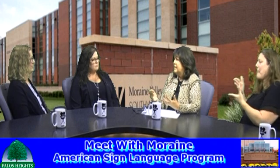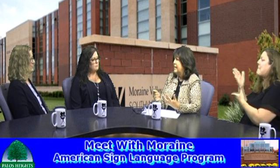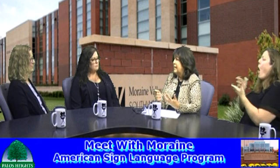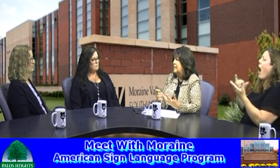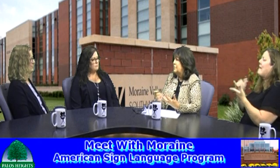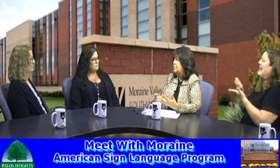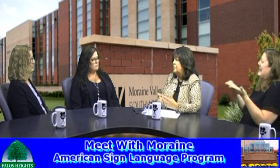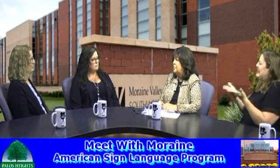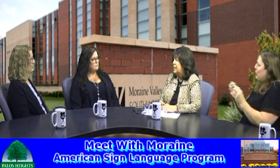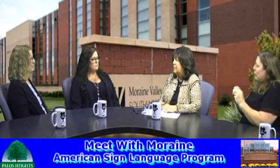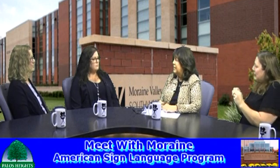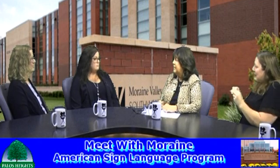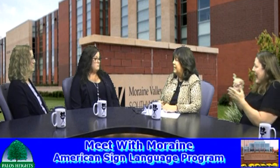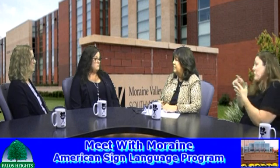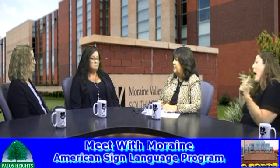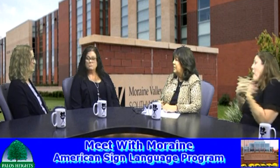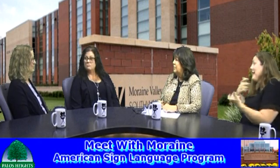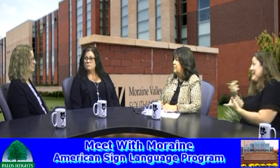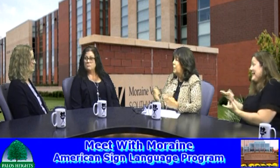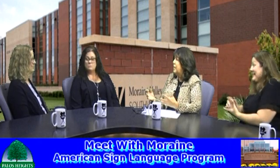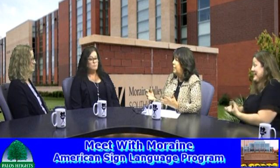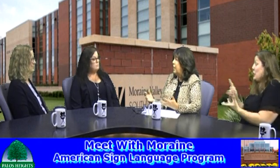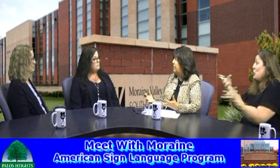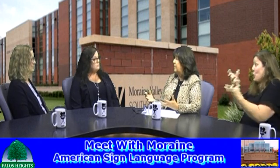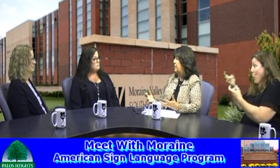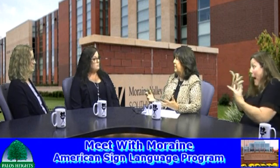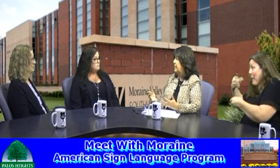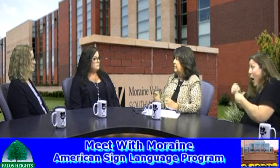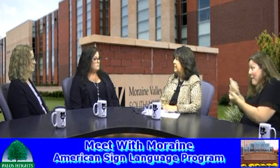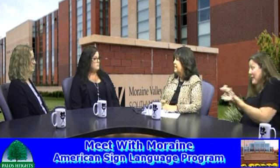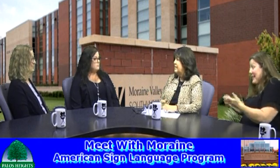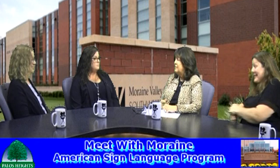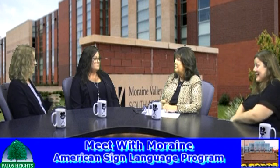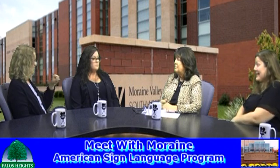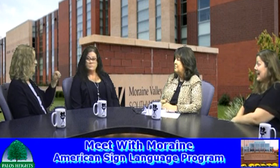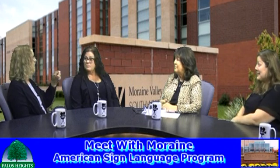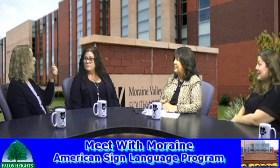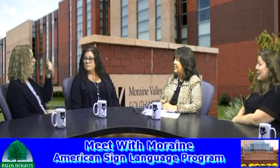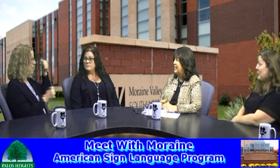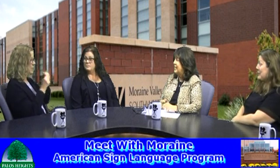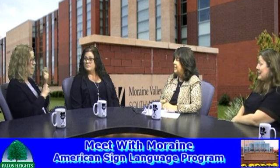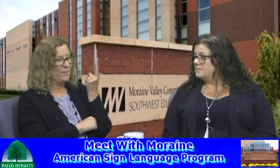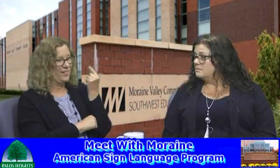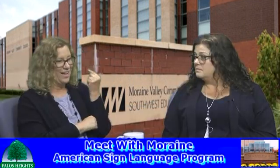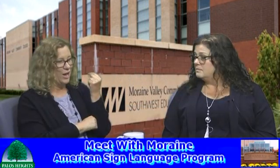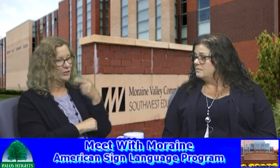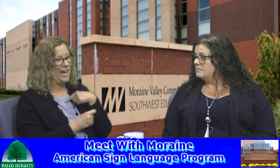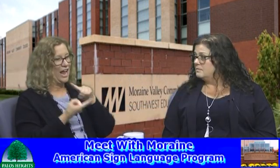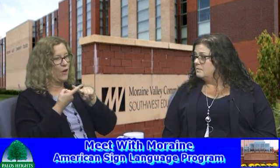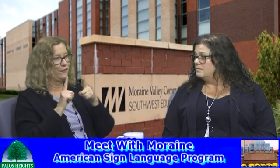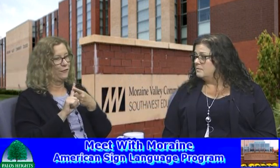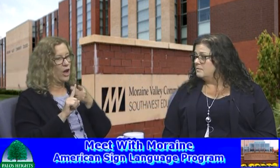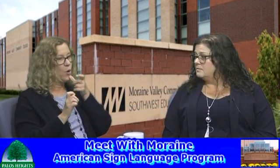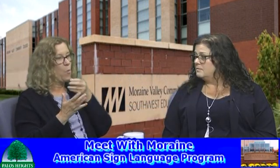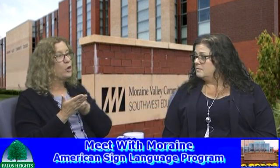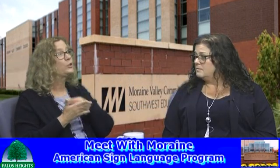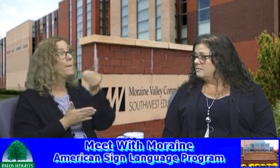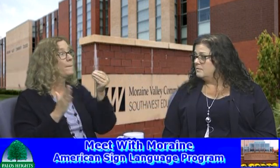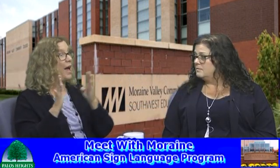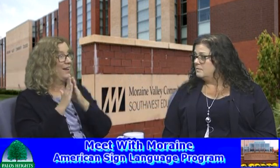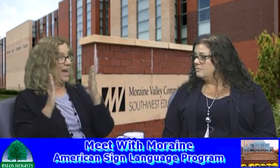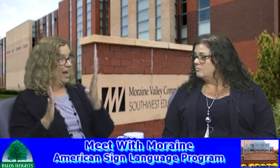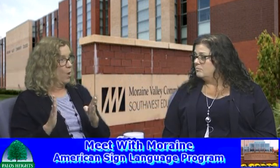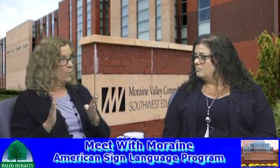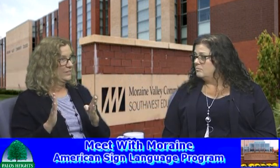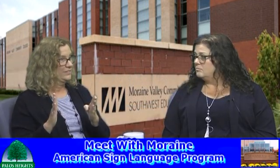part of things, I guess is what I want to say. You want to be part of everything. Yes, we do. I remember last year I